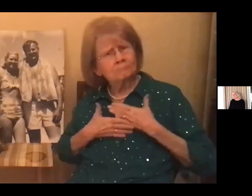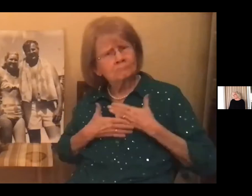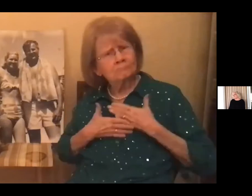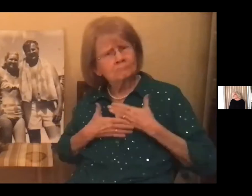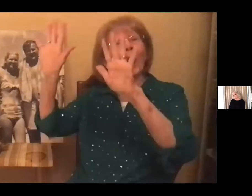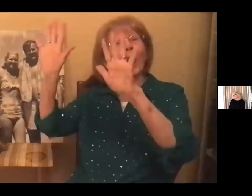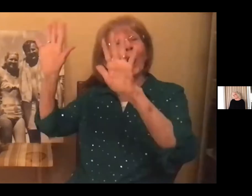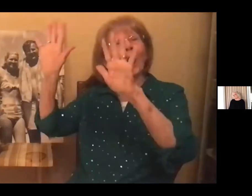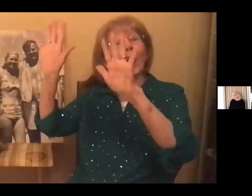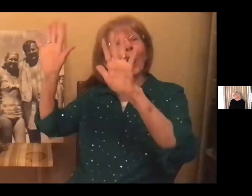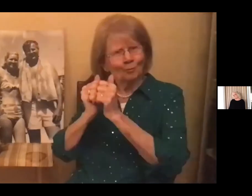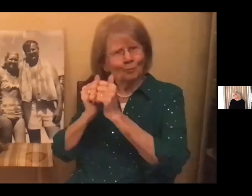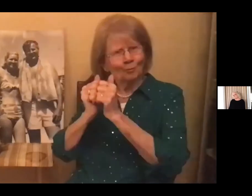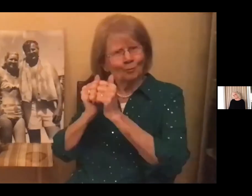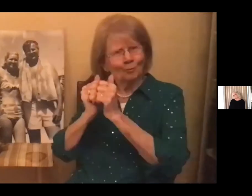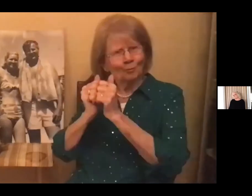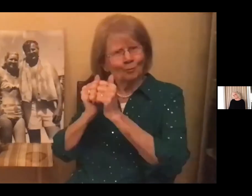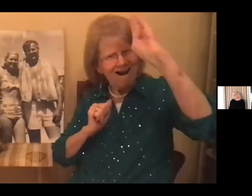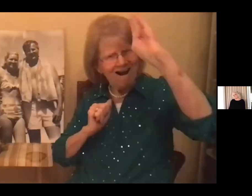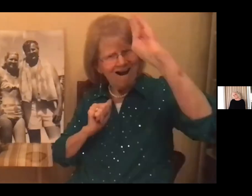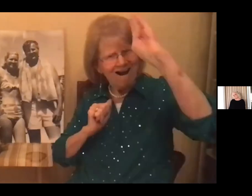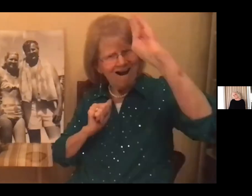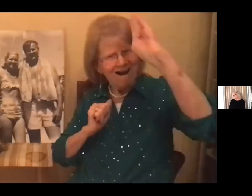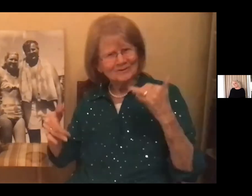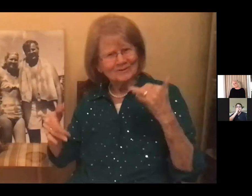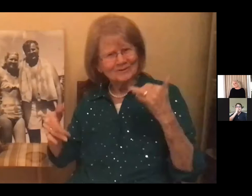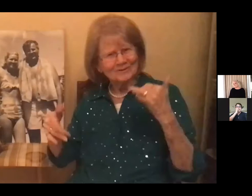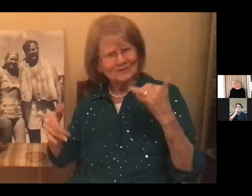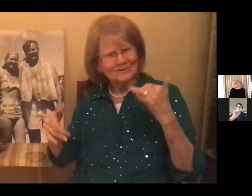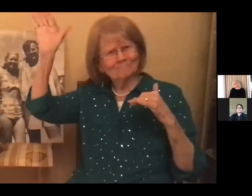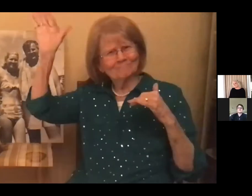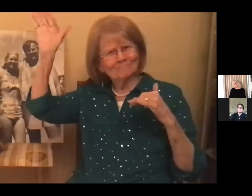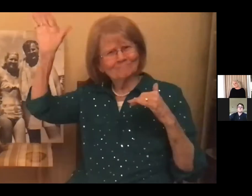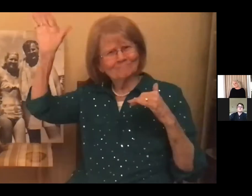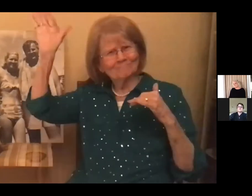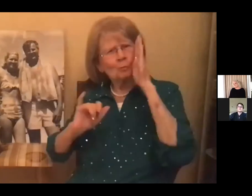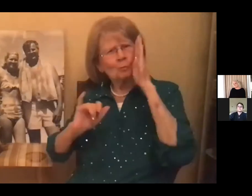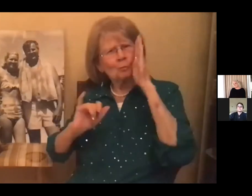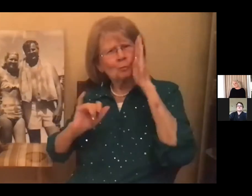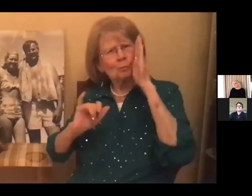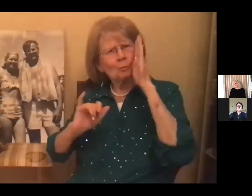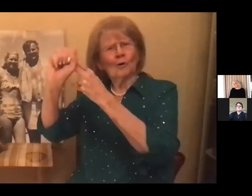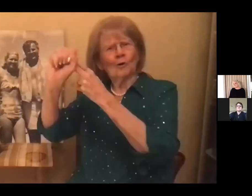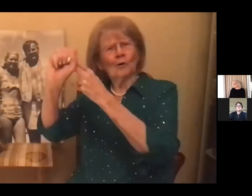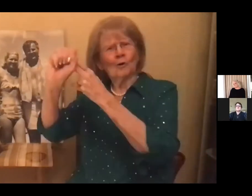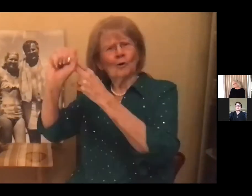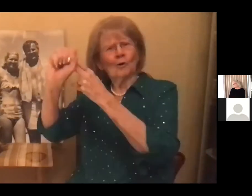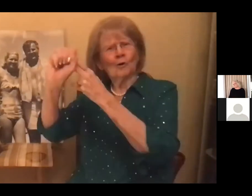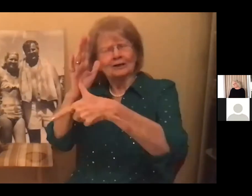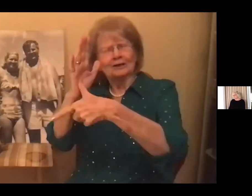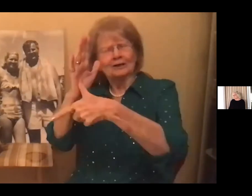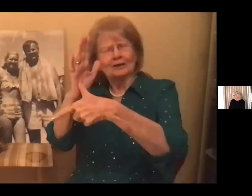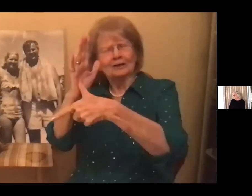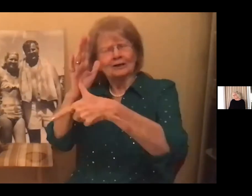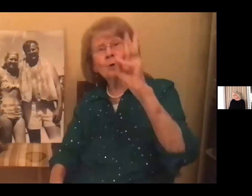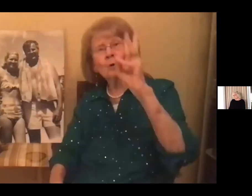I feel content with him going to be with God, and he's up there. I know that he's there. I'm going to